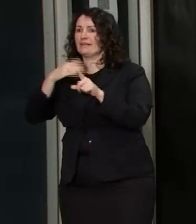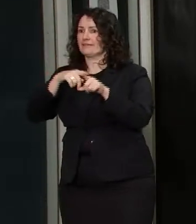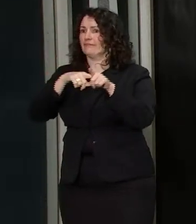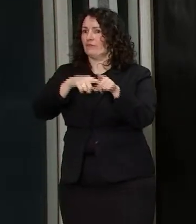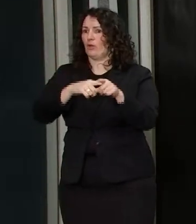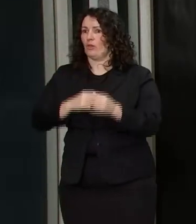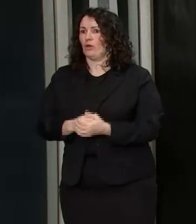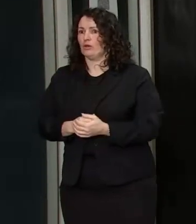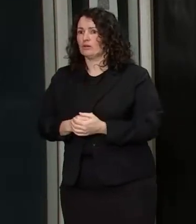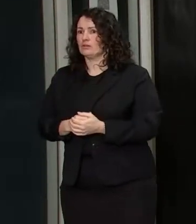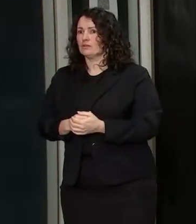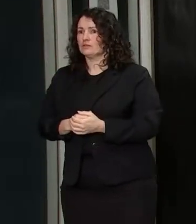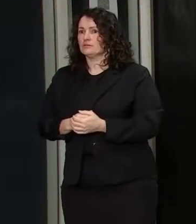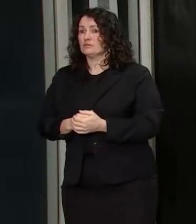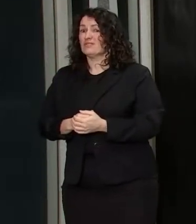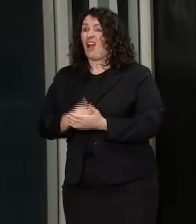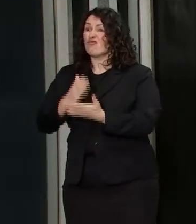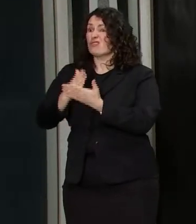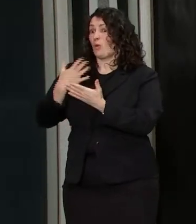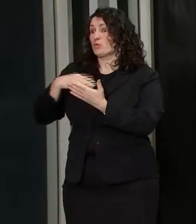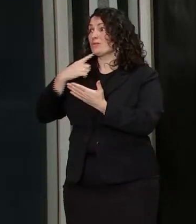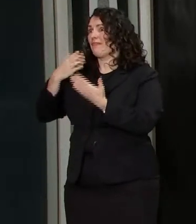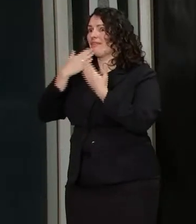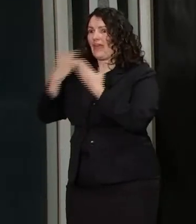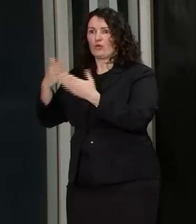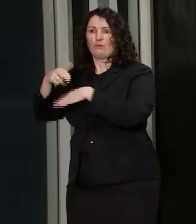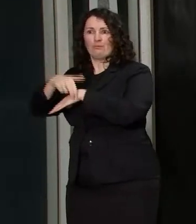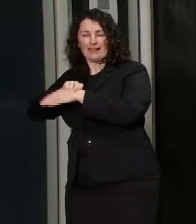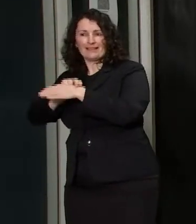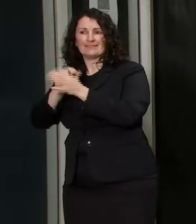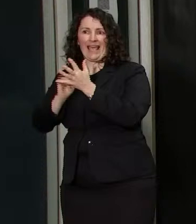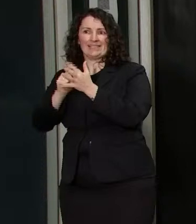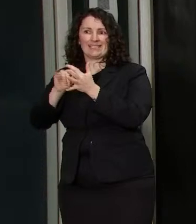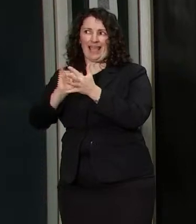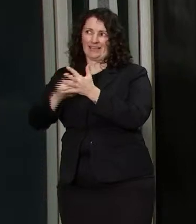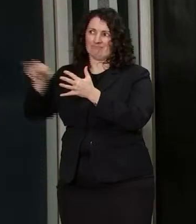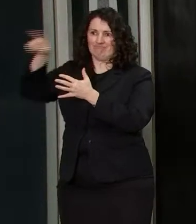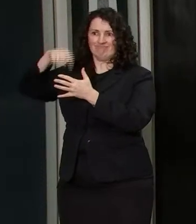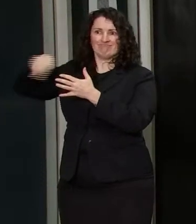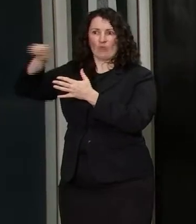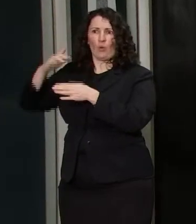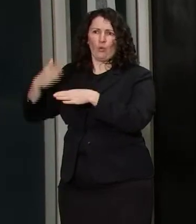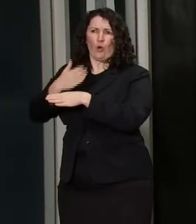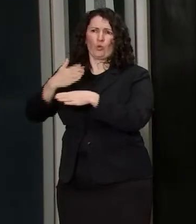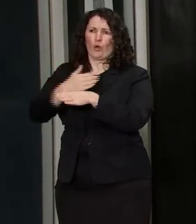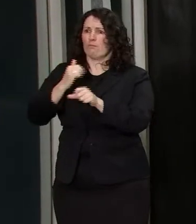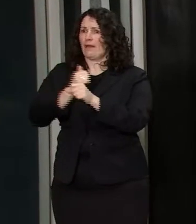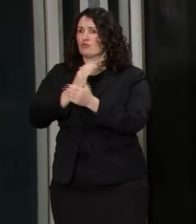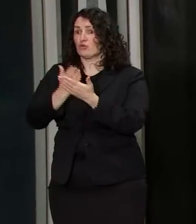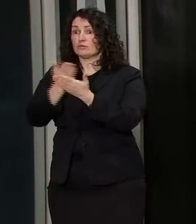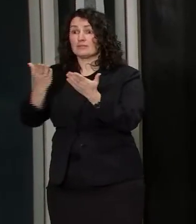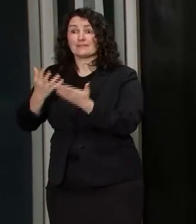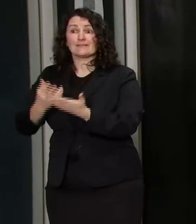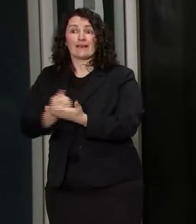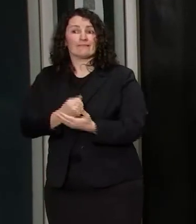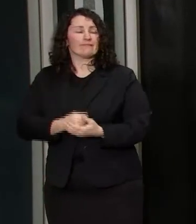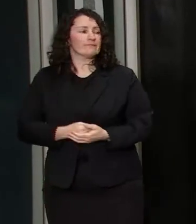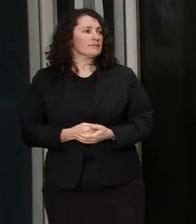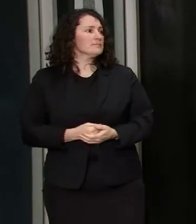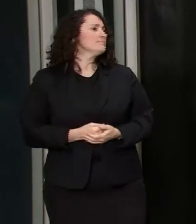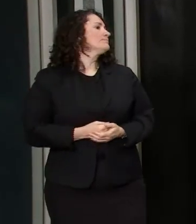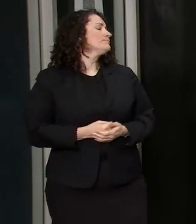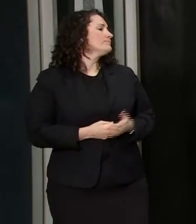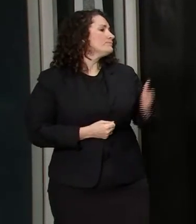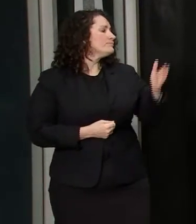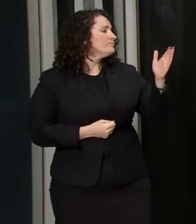of our emergency services that are out there keeping you safe. In the wake of the bushfires, your boss, the Premier, Daniel Andrews, said